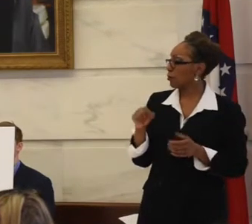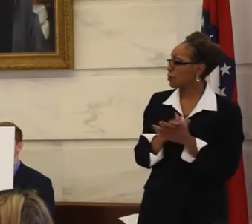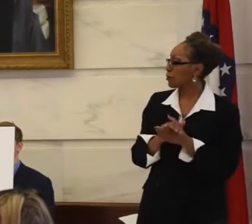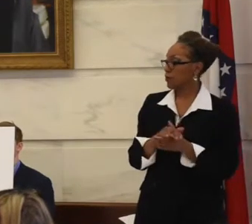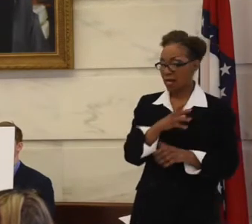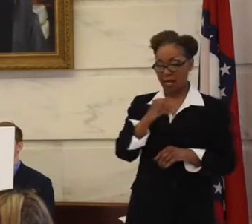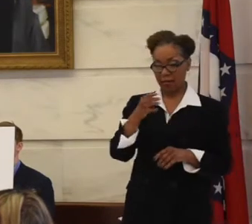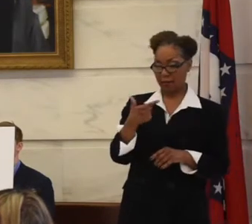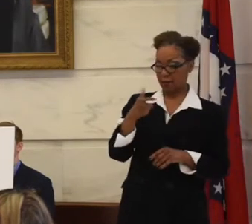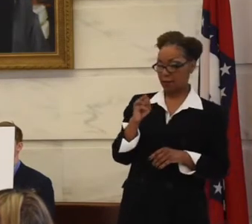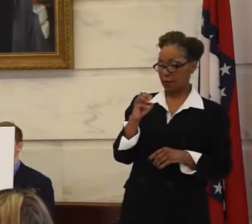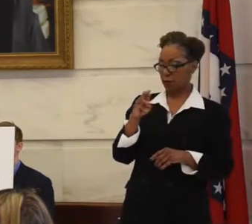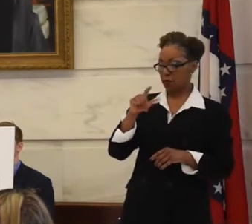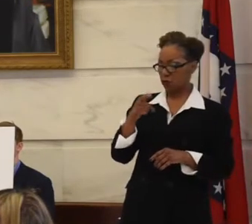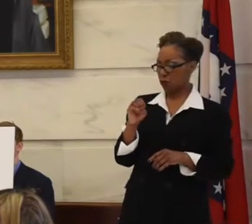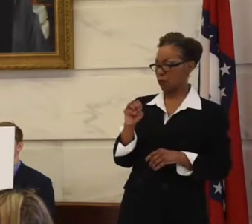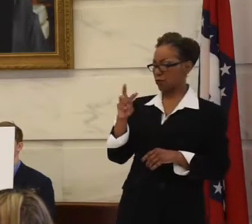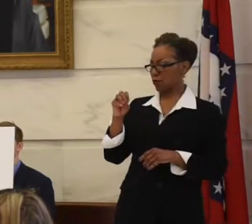George West,